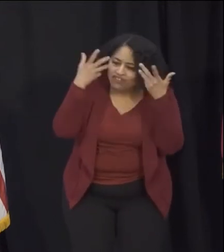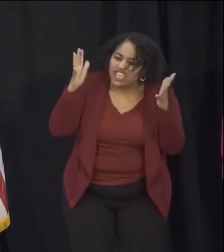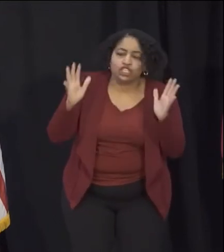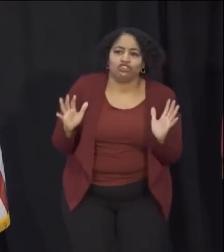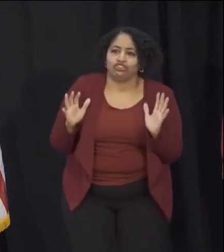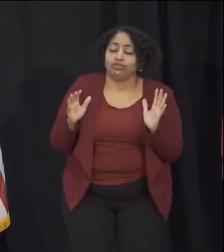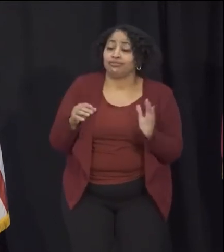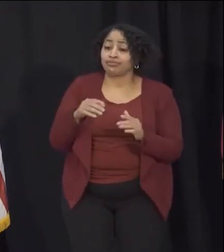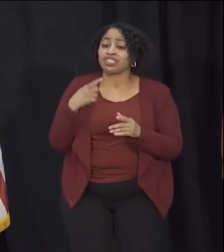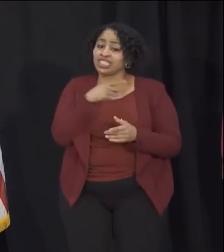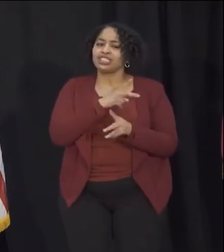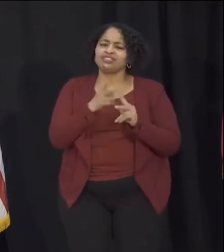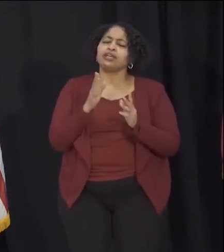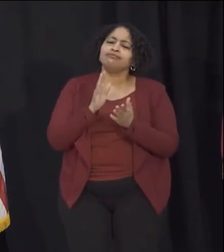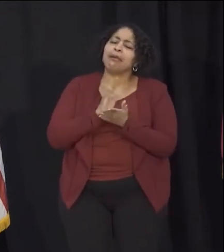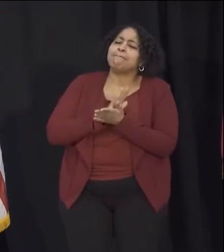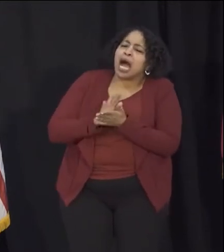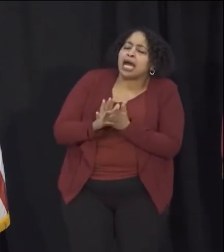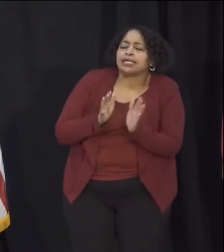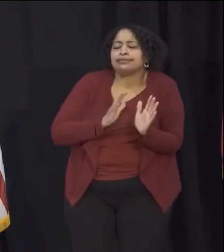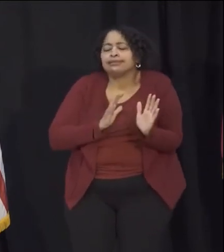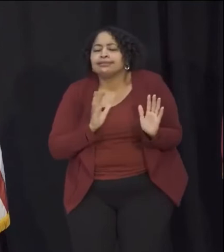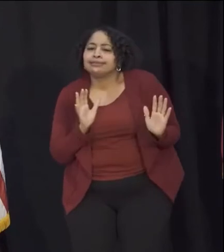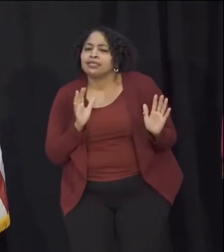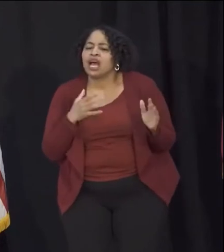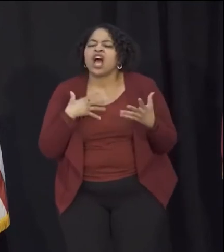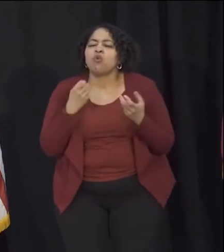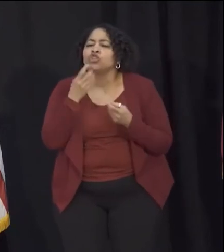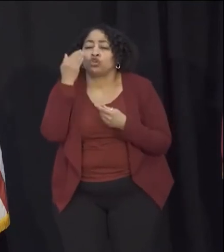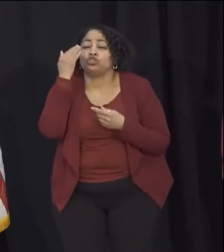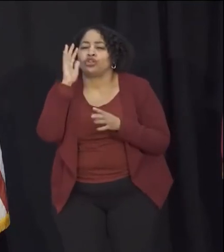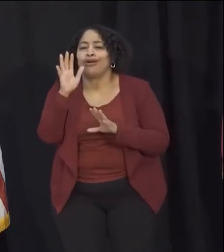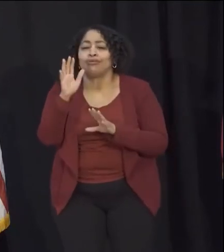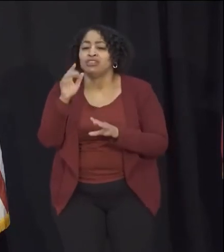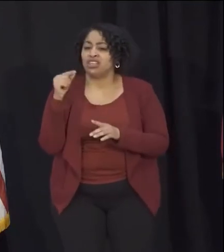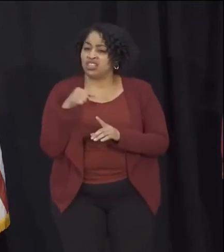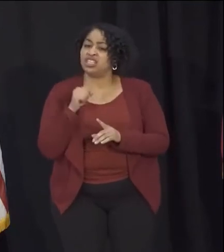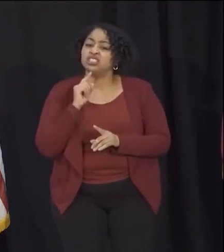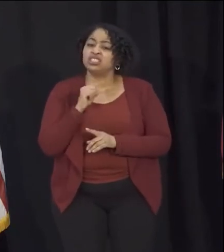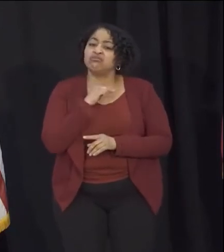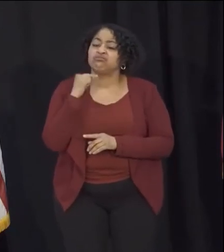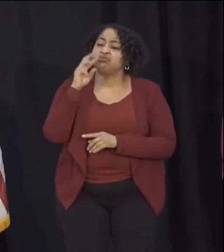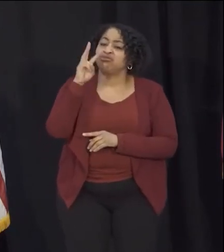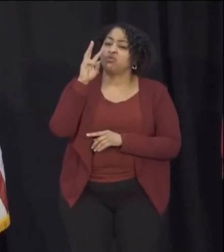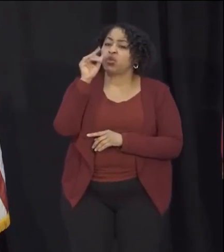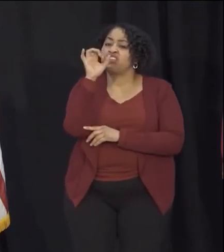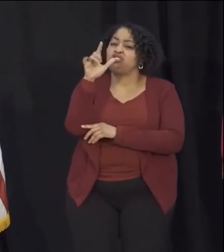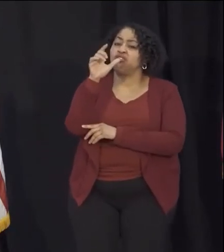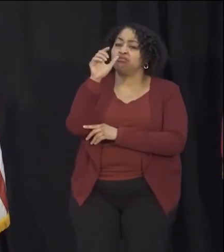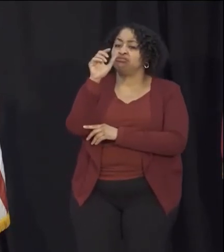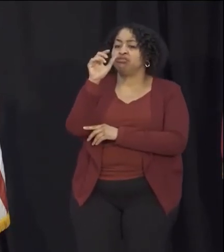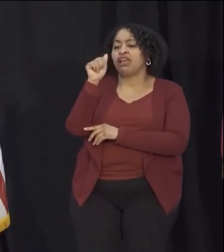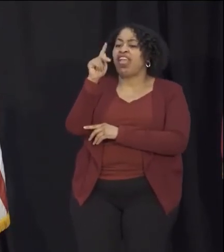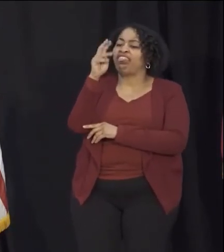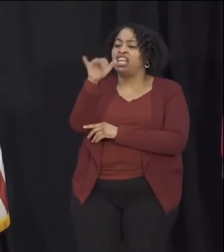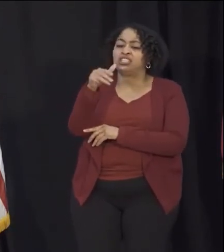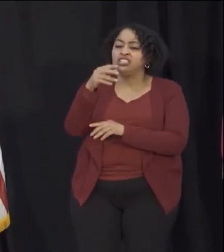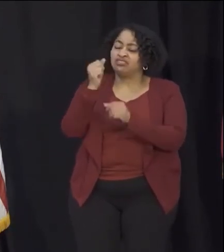was modest, I don't want there to be any question. This was Reverend Wendell Anthony's vision. He laid it out for